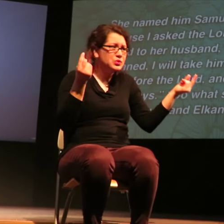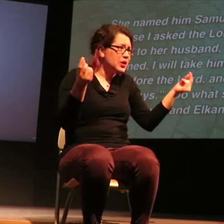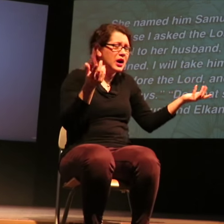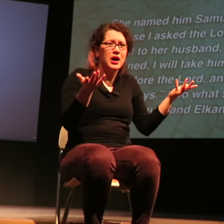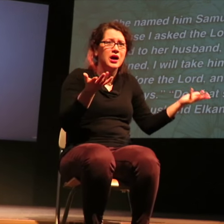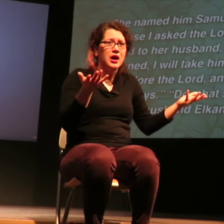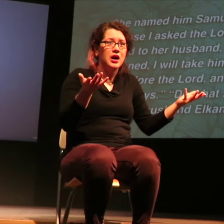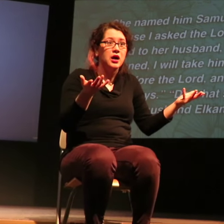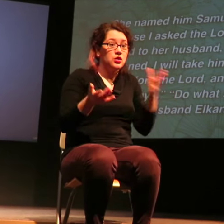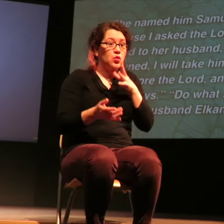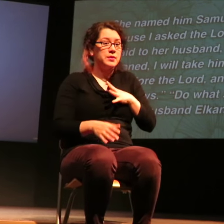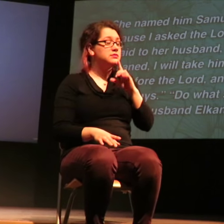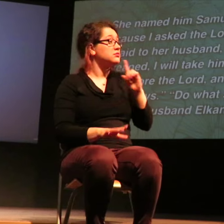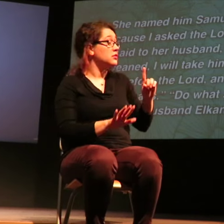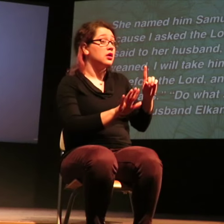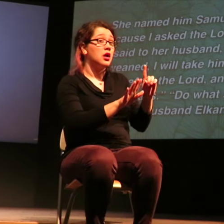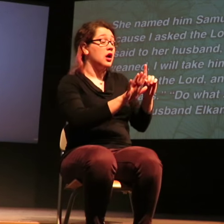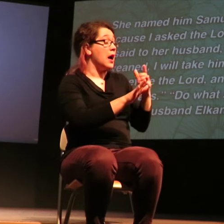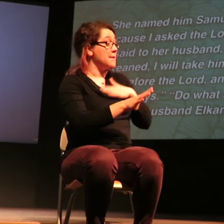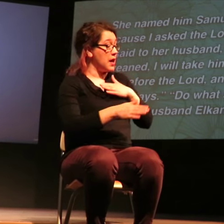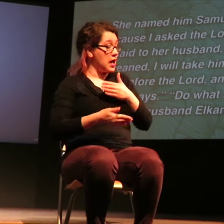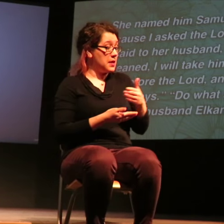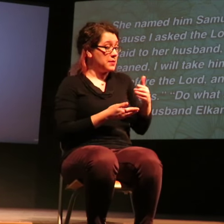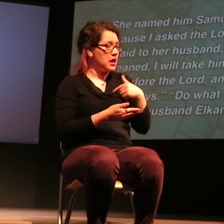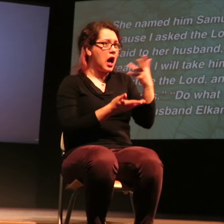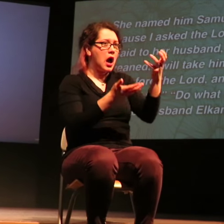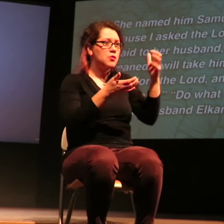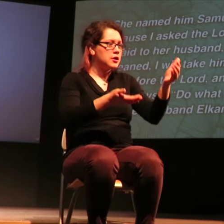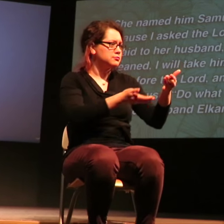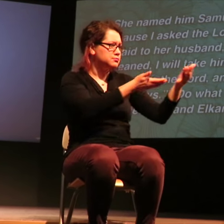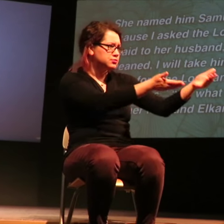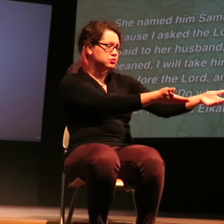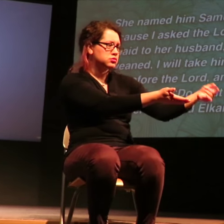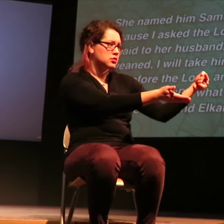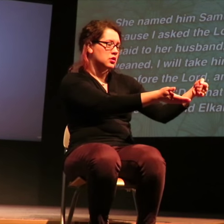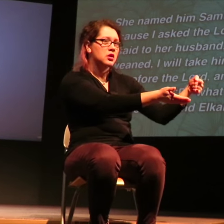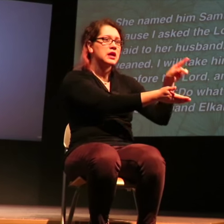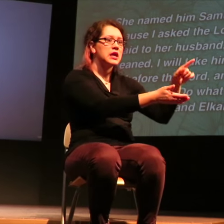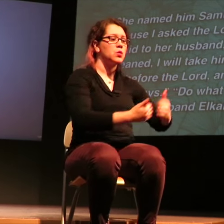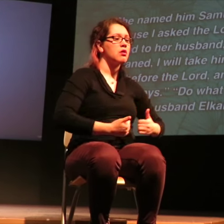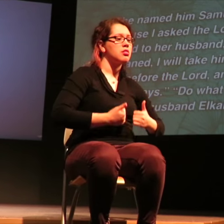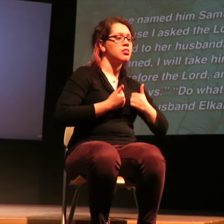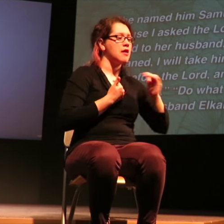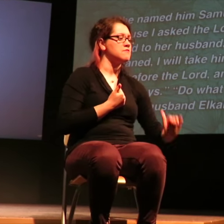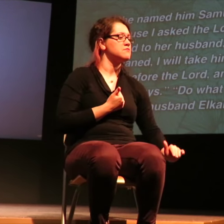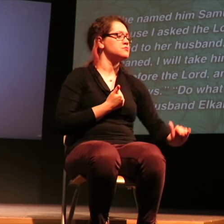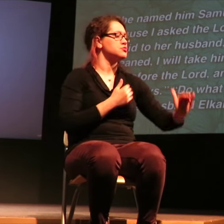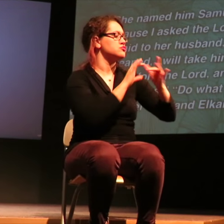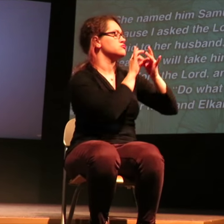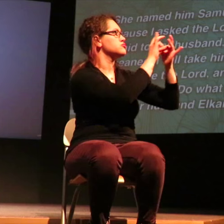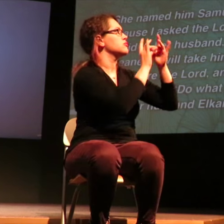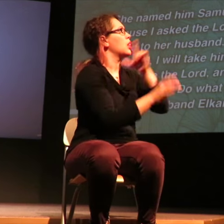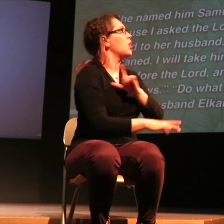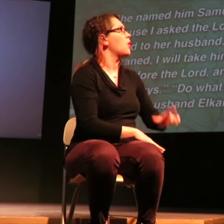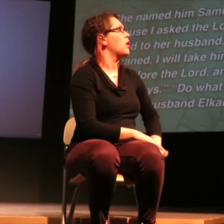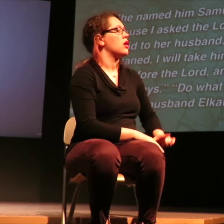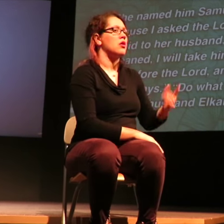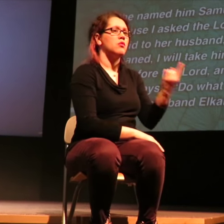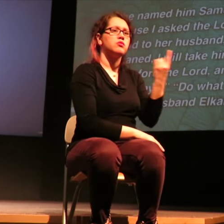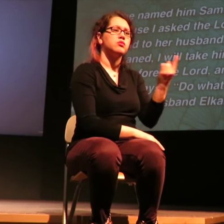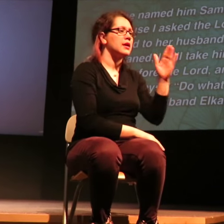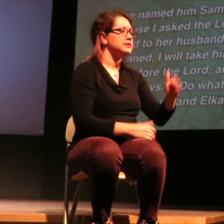And so she's saying, I want to put my child in a position where he will live for the Lord all of the days of his life, and he's going to live there.